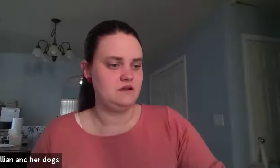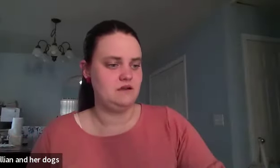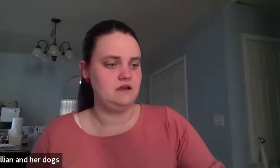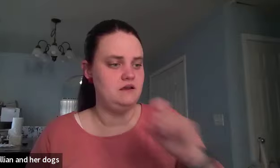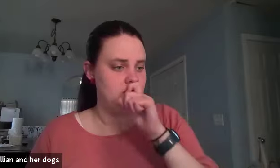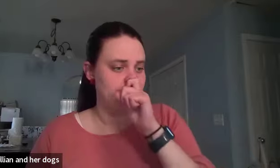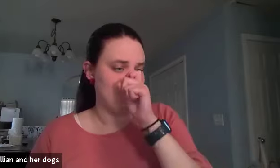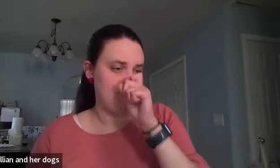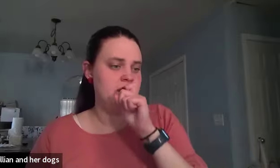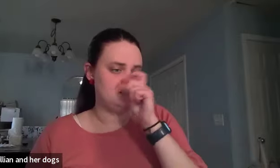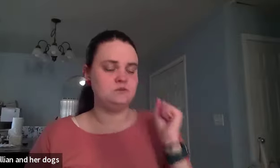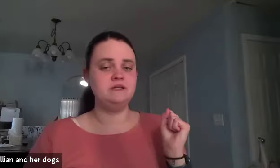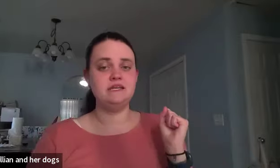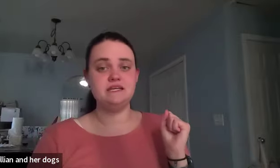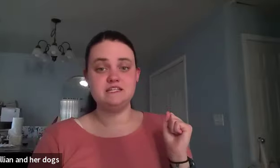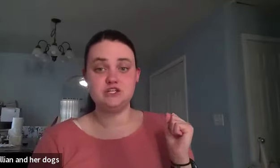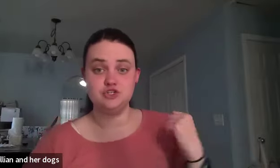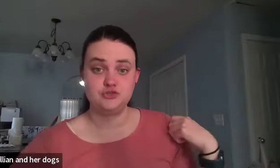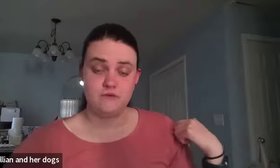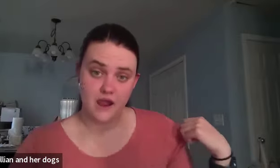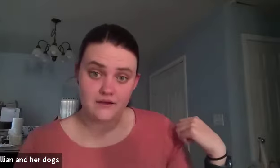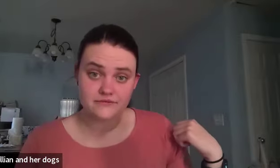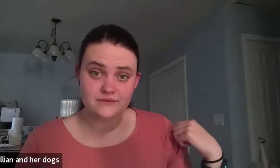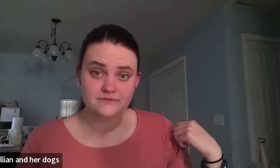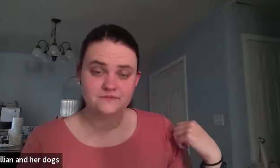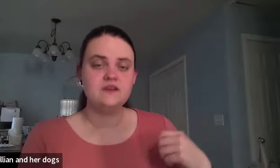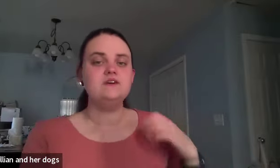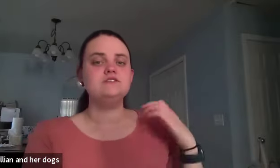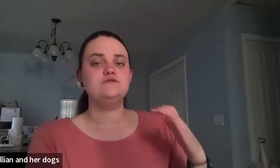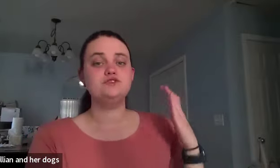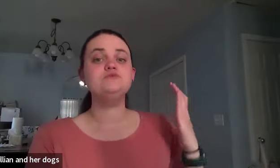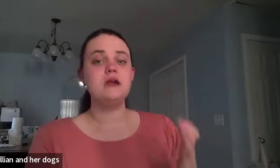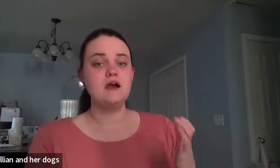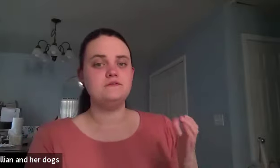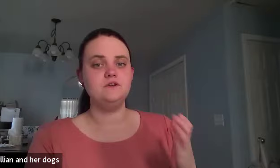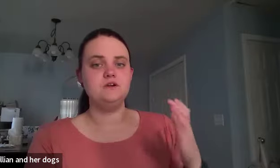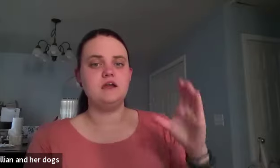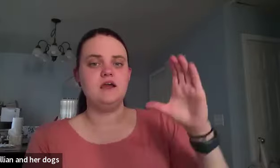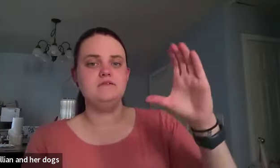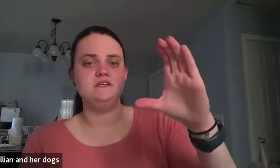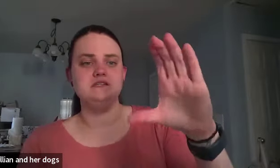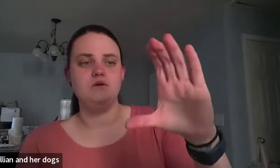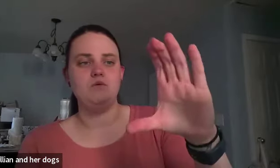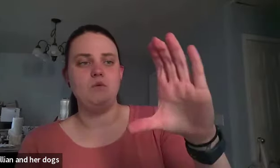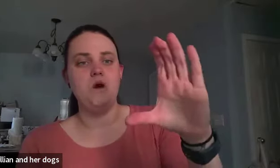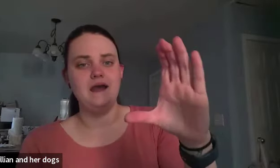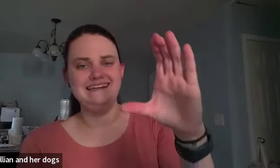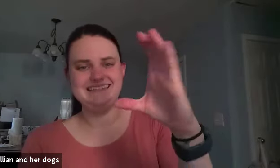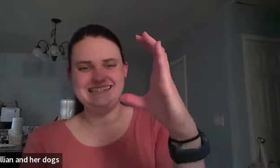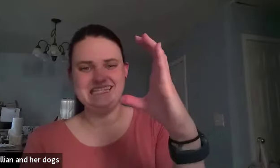All right. The next one is giraffe. So for giraffe, you're going to have this wide